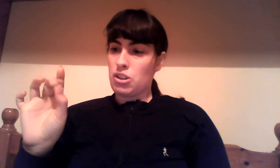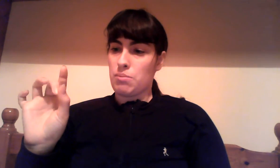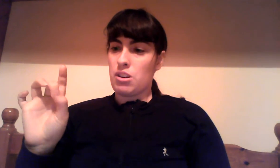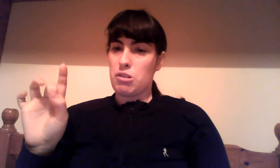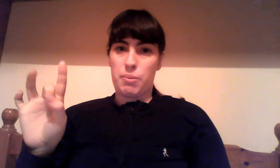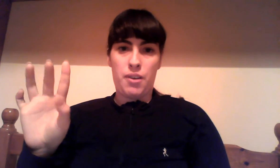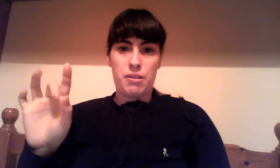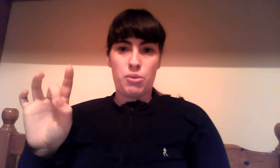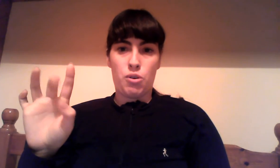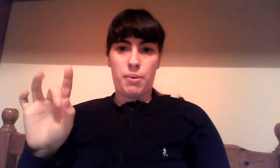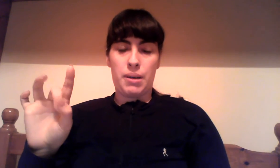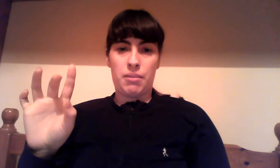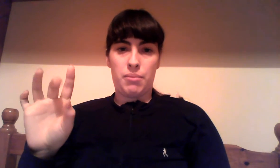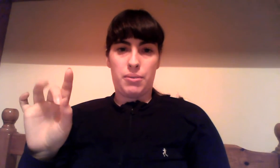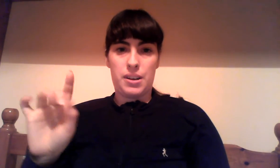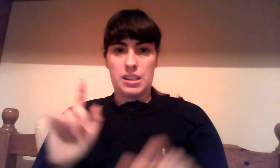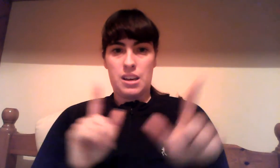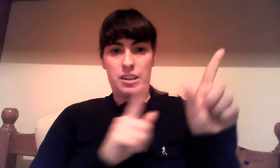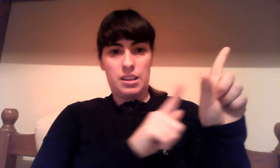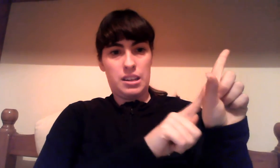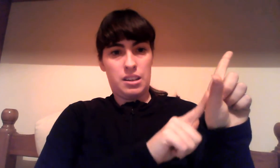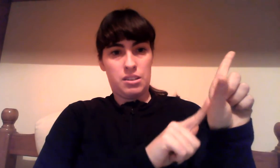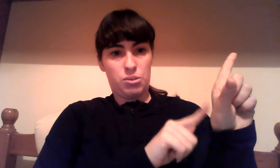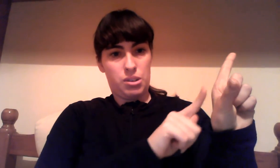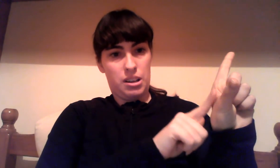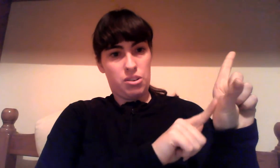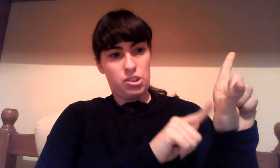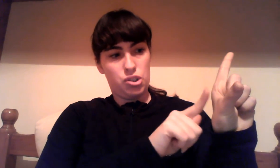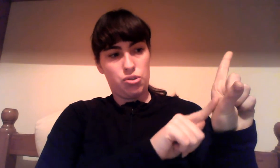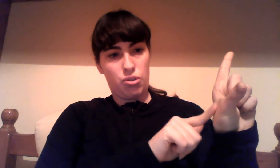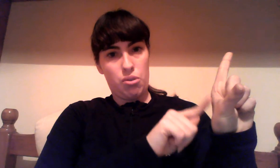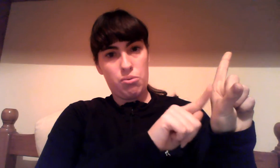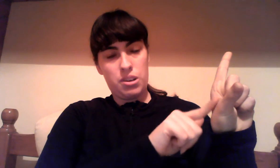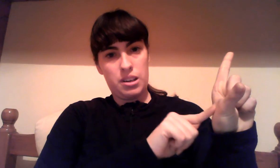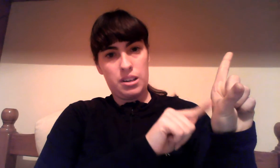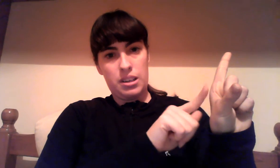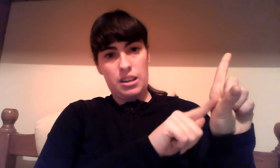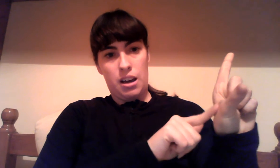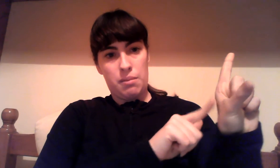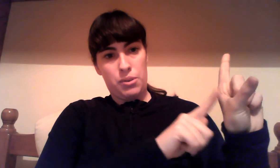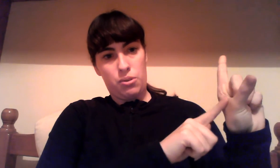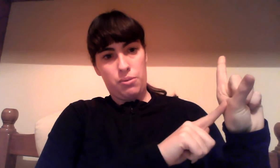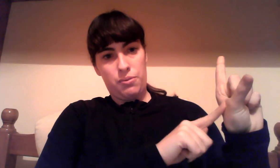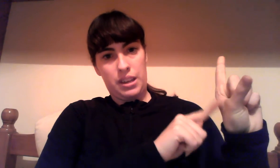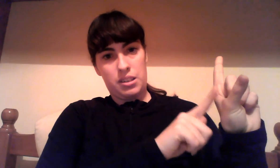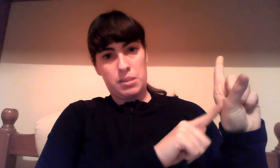I'm starting to prefer it more, but when we were first learning, it's also like you can stroke your finger spell